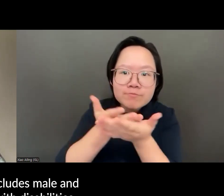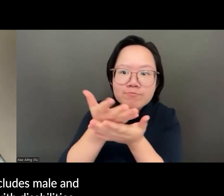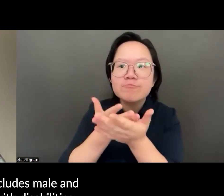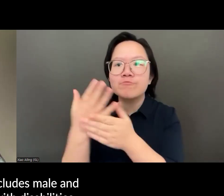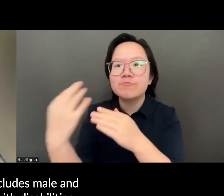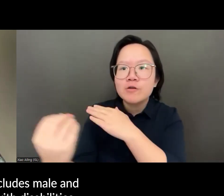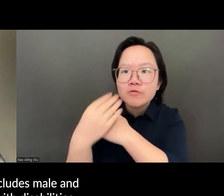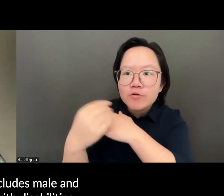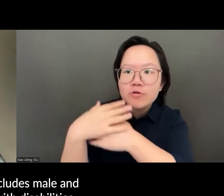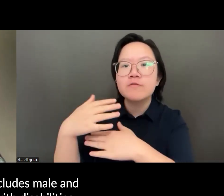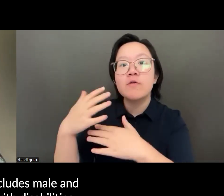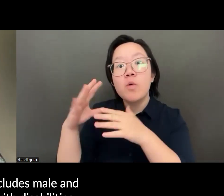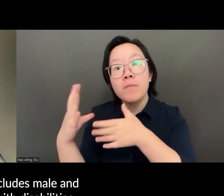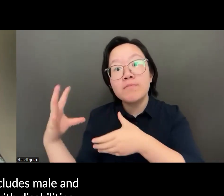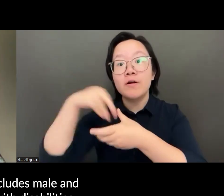stakeholders, which includes